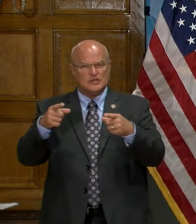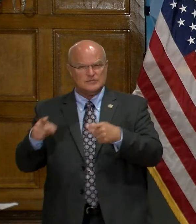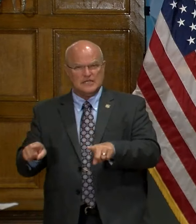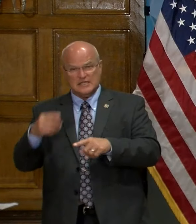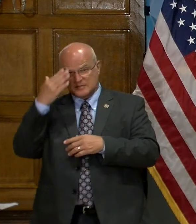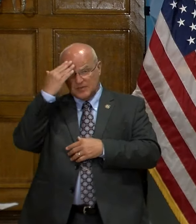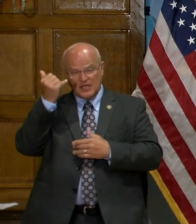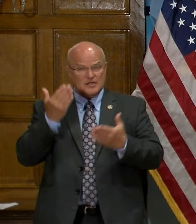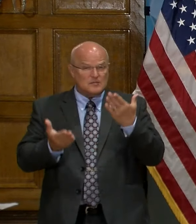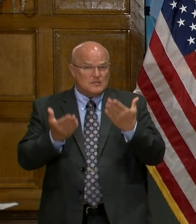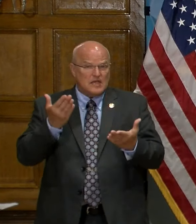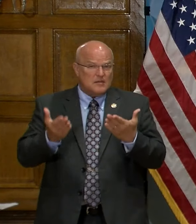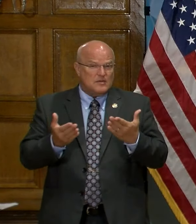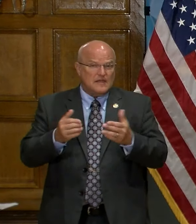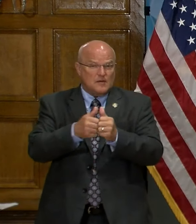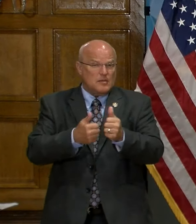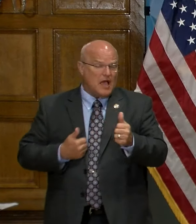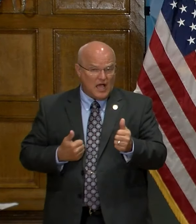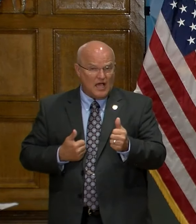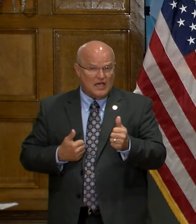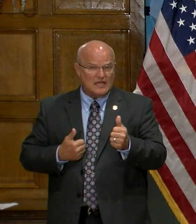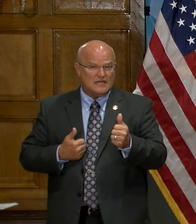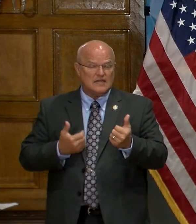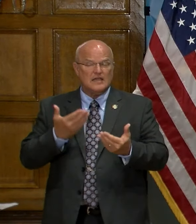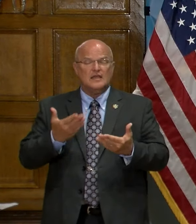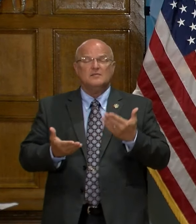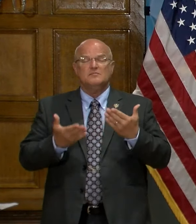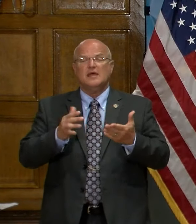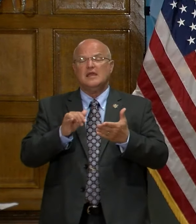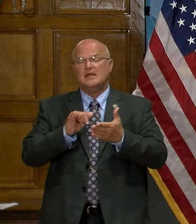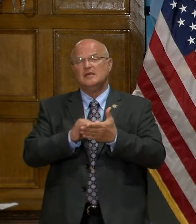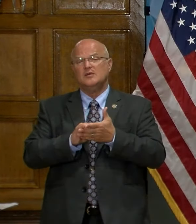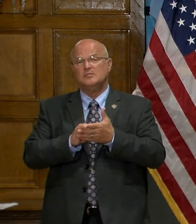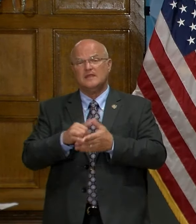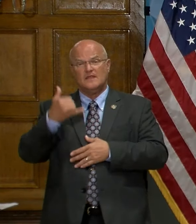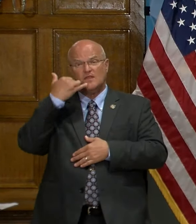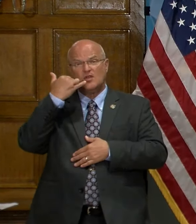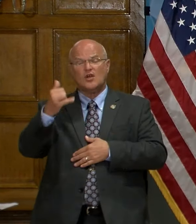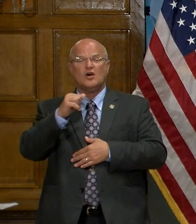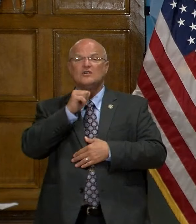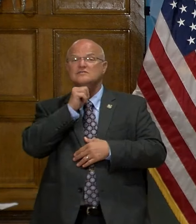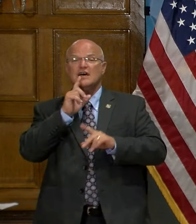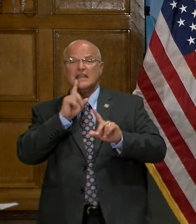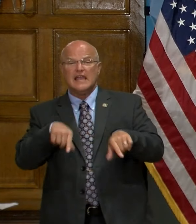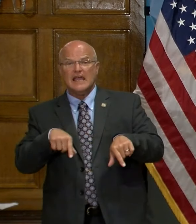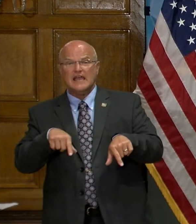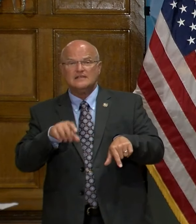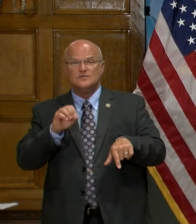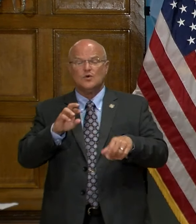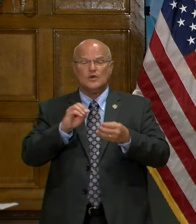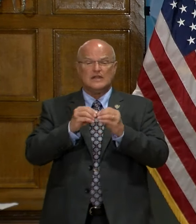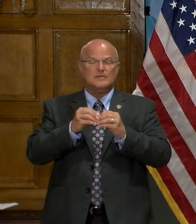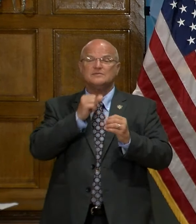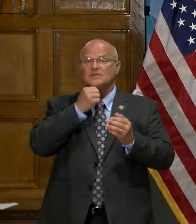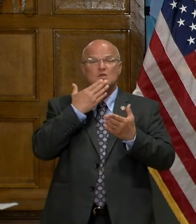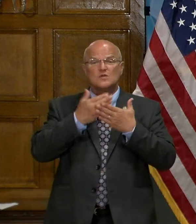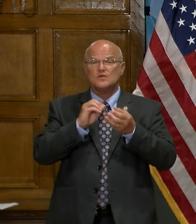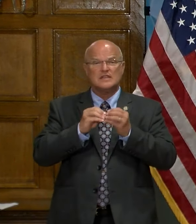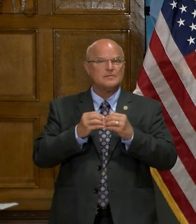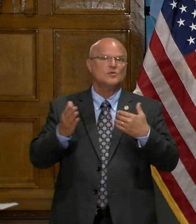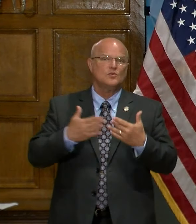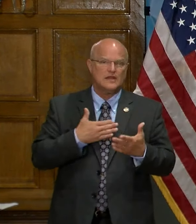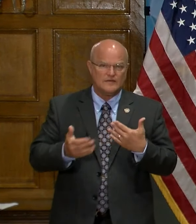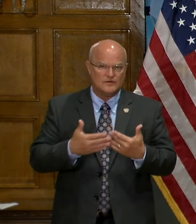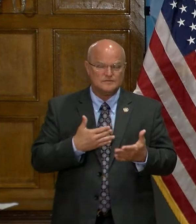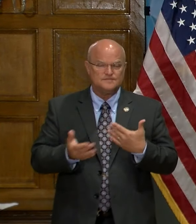circumstance, because it may not be that they were behind. It may be that you know, their call went unanswered, or they had a number that wasn't a good number, or